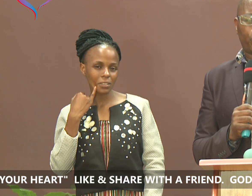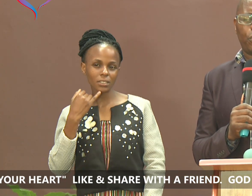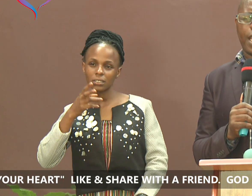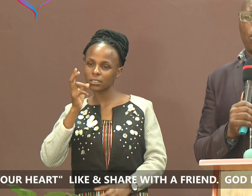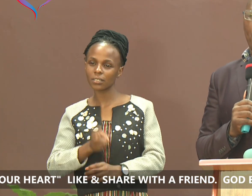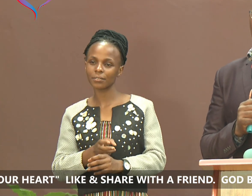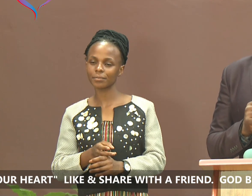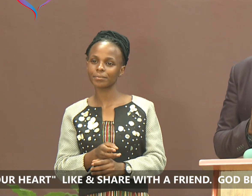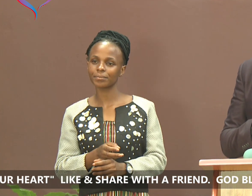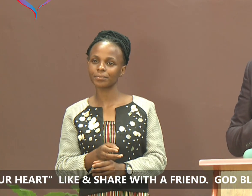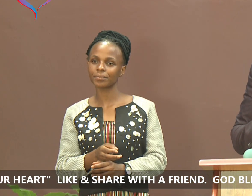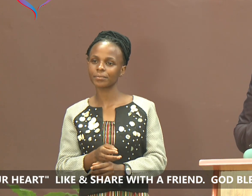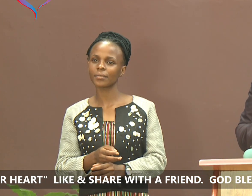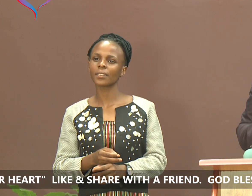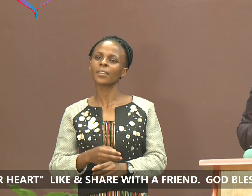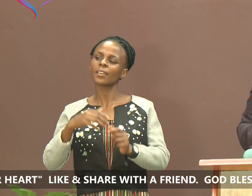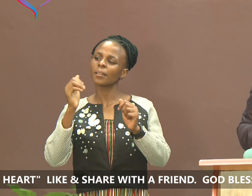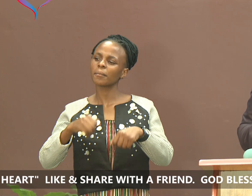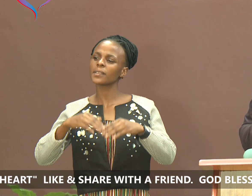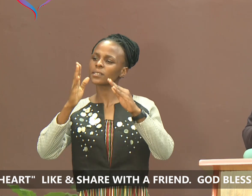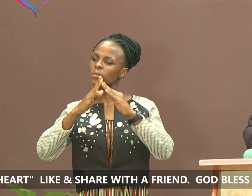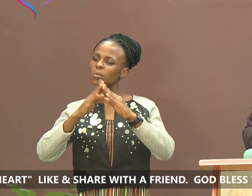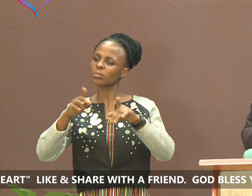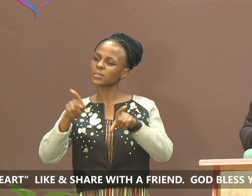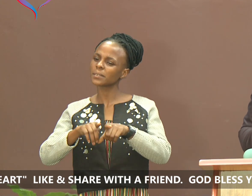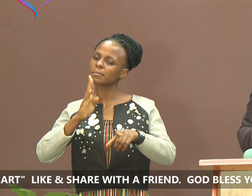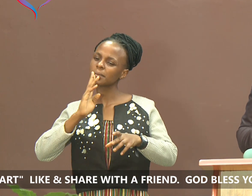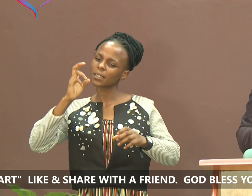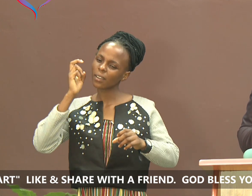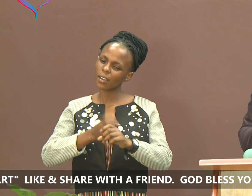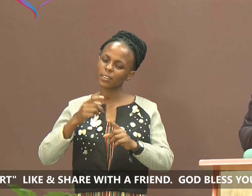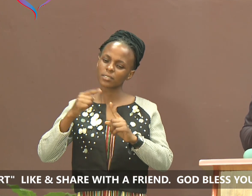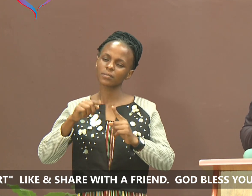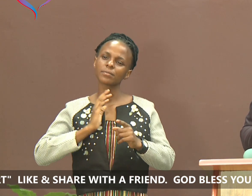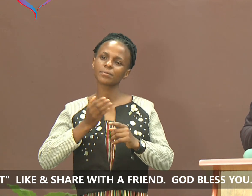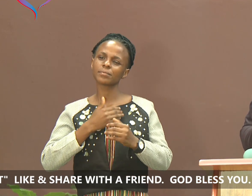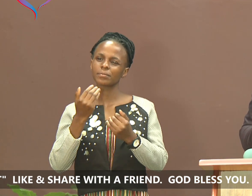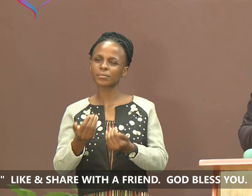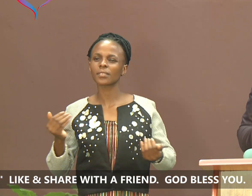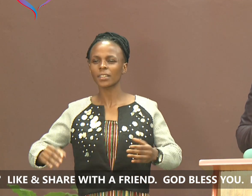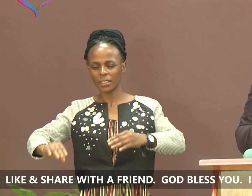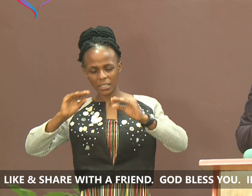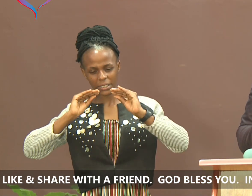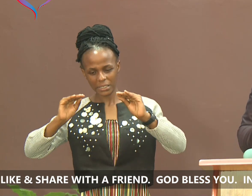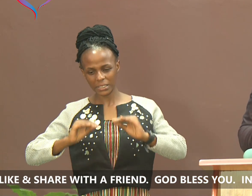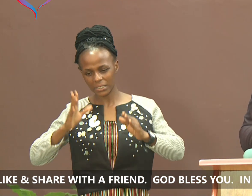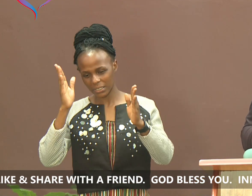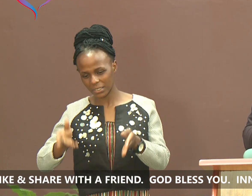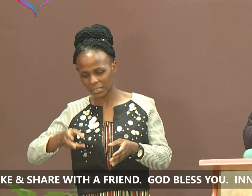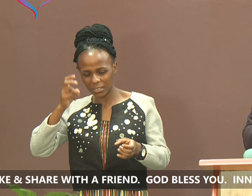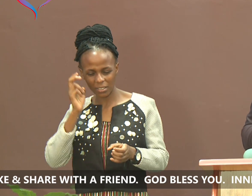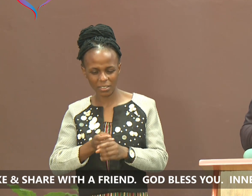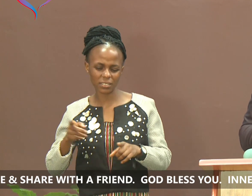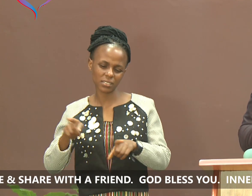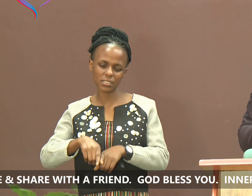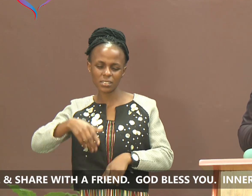Nsinkambwe. Should the home also be hostile to our children? Katina waka wabere wakambwe. Abasomesa bakambwe balinga mpologoma. The